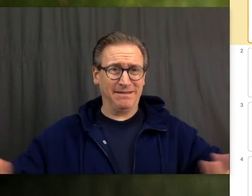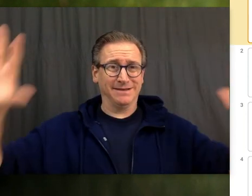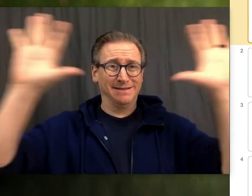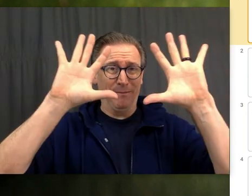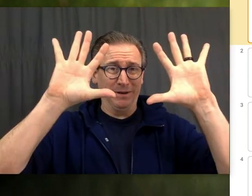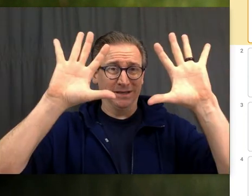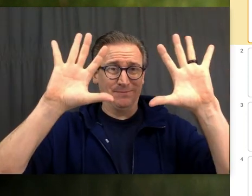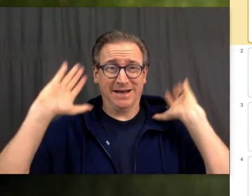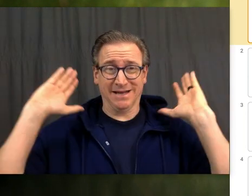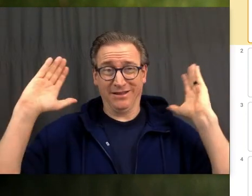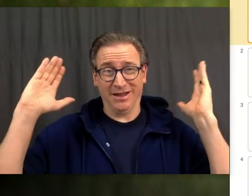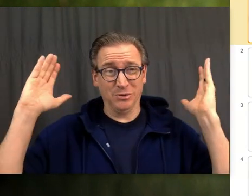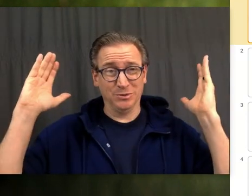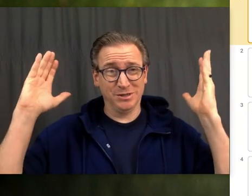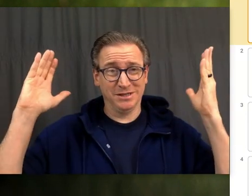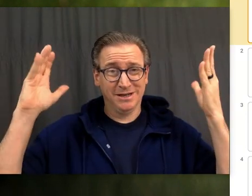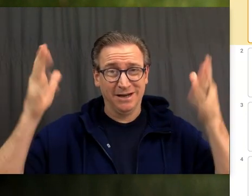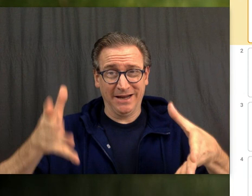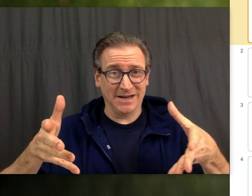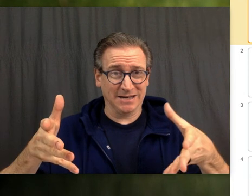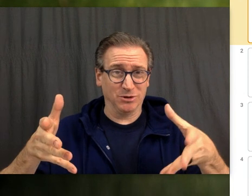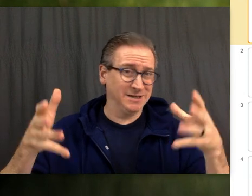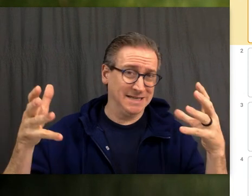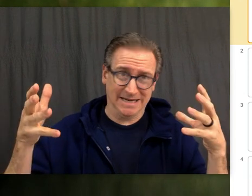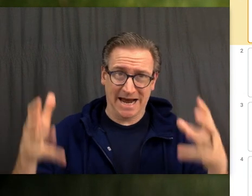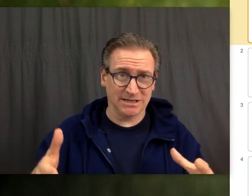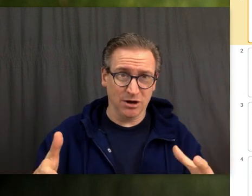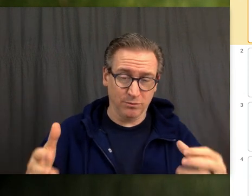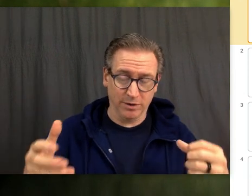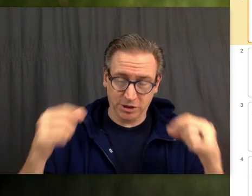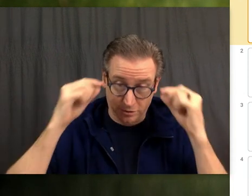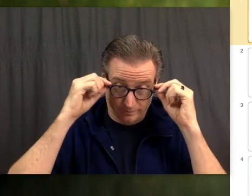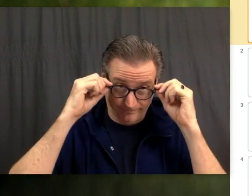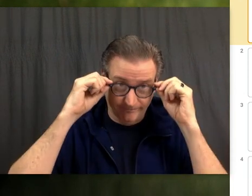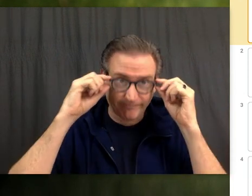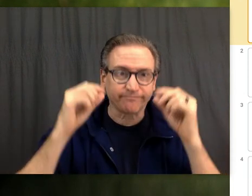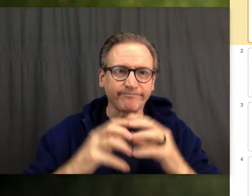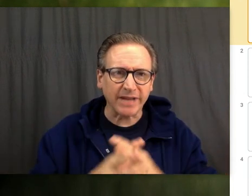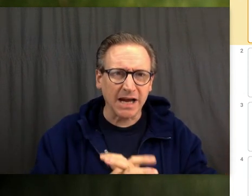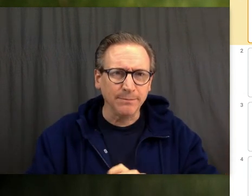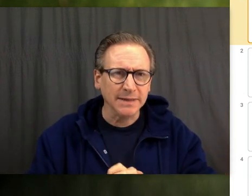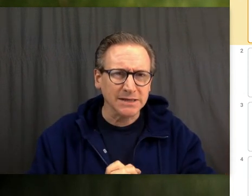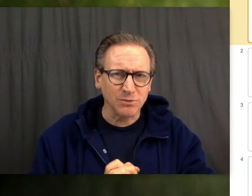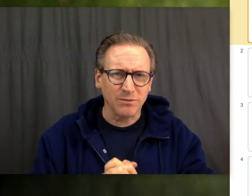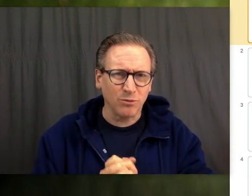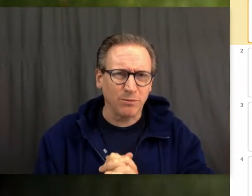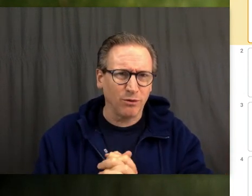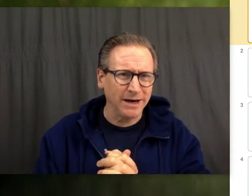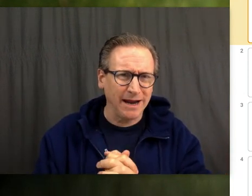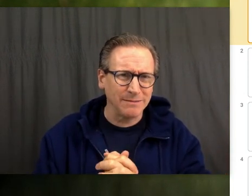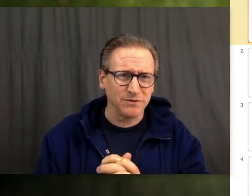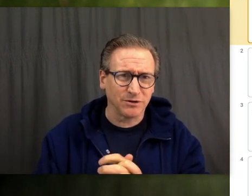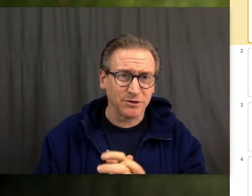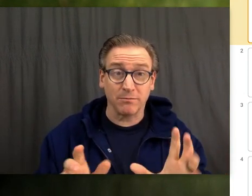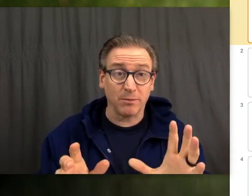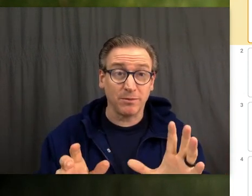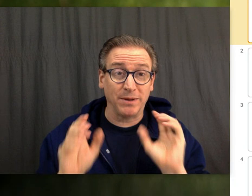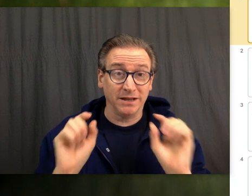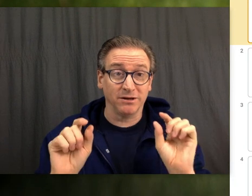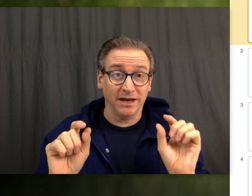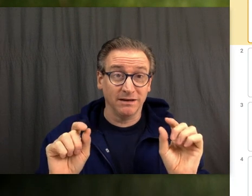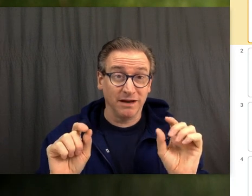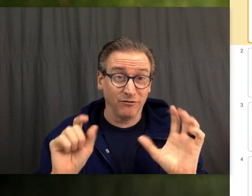set things up in space. And they use, in the textbook, tic-tac-toe, which is one of the more boring games once you've learned it. I